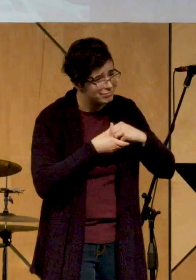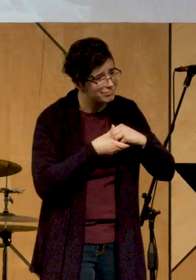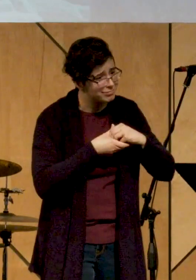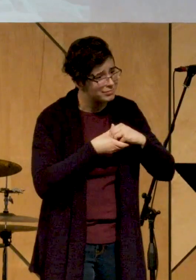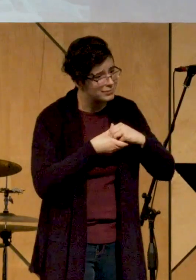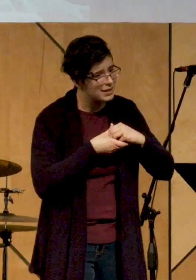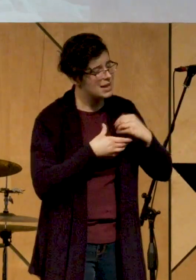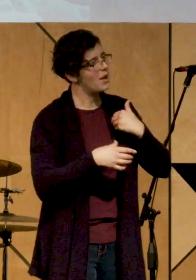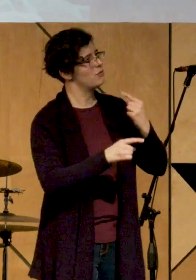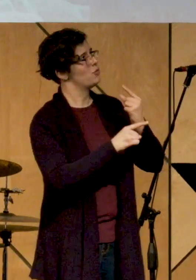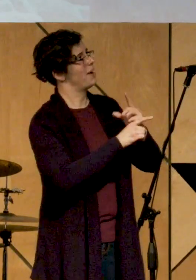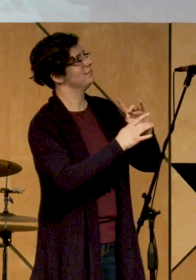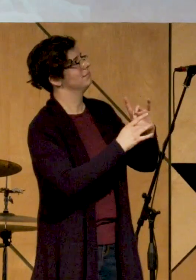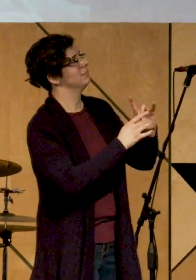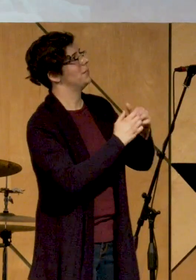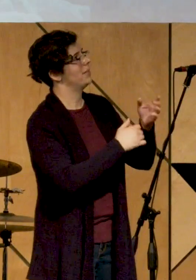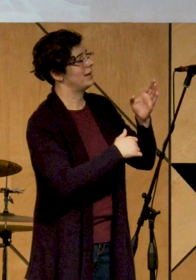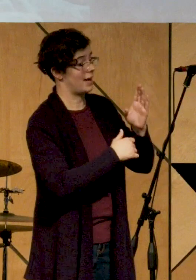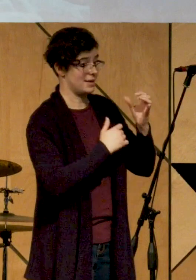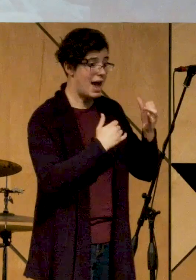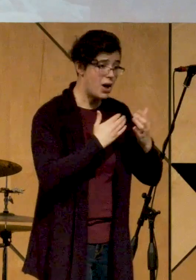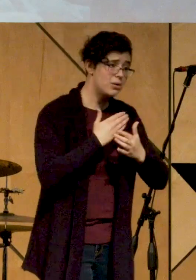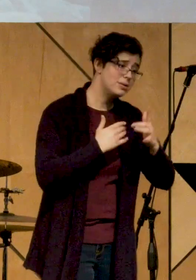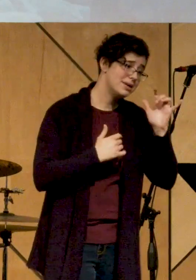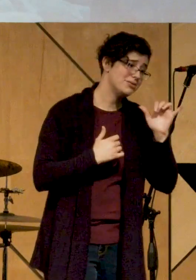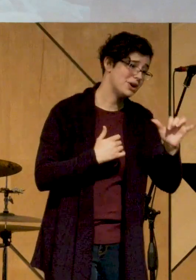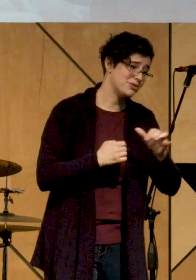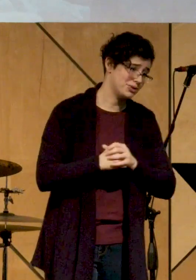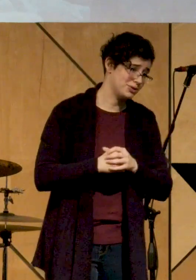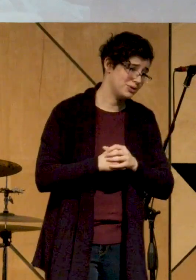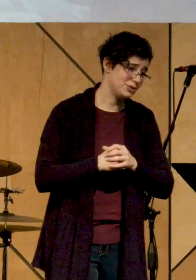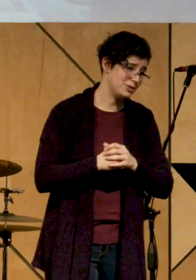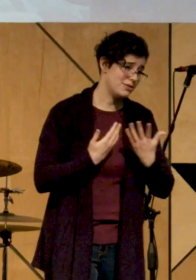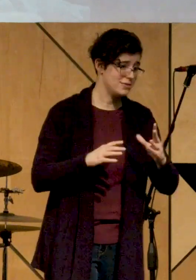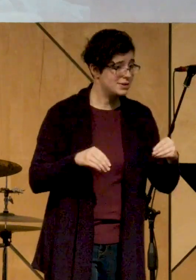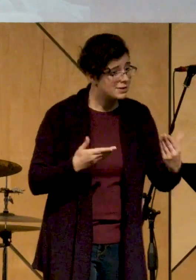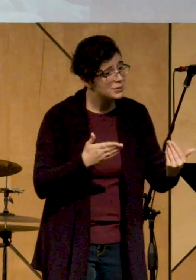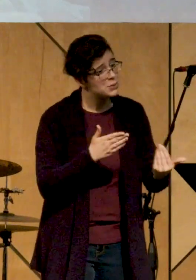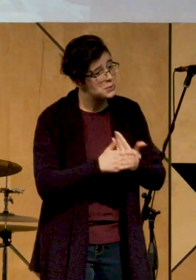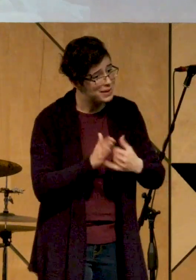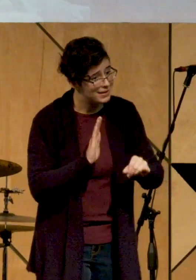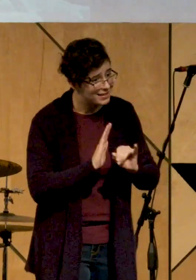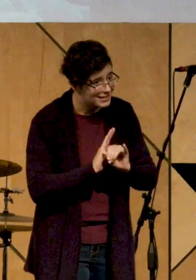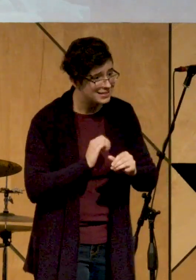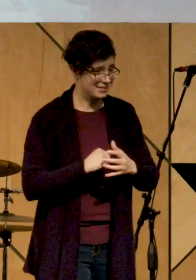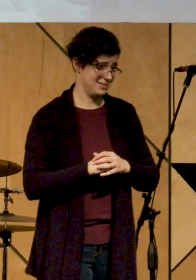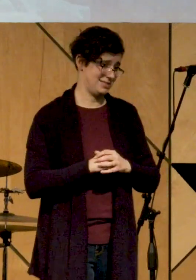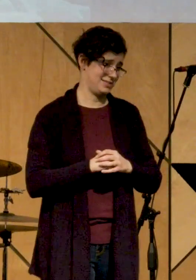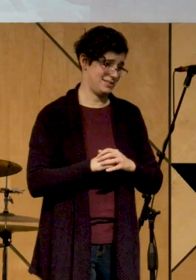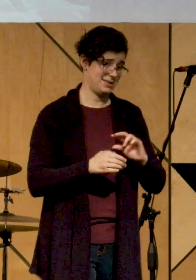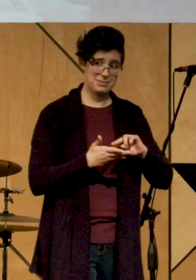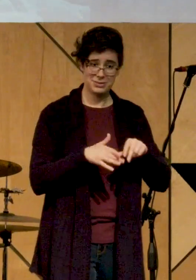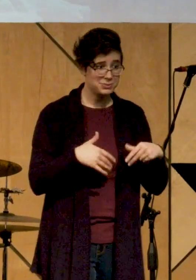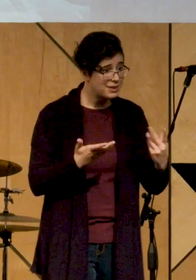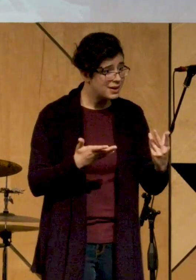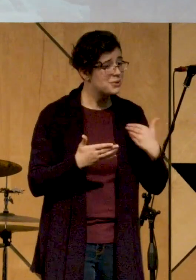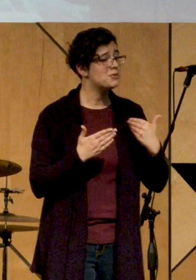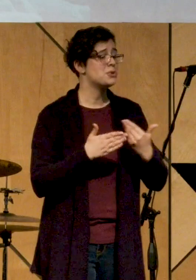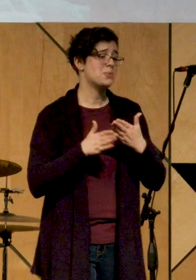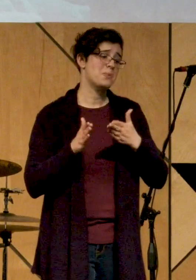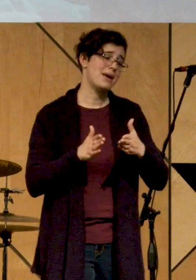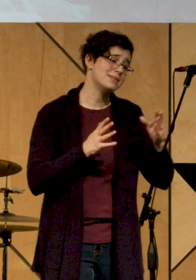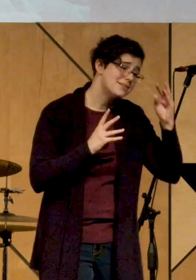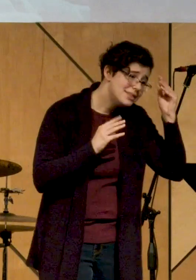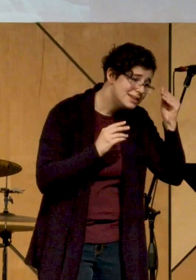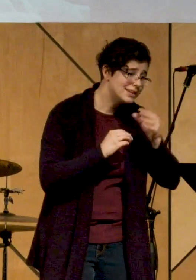right before God now and forever. You've been given a new identity, which means you've got a new way of